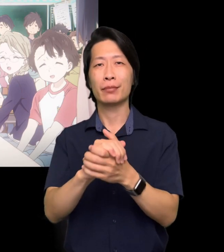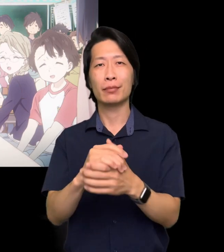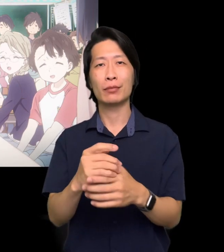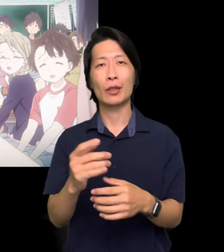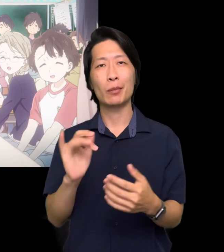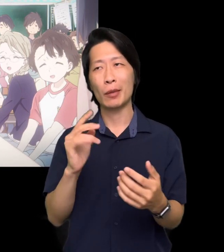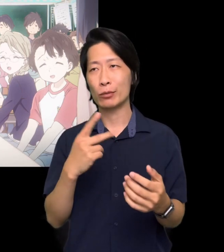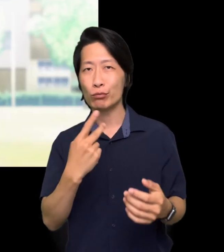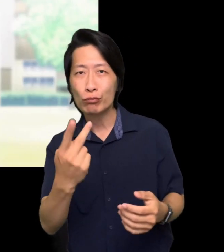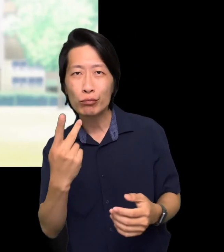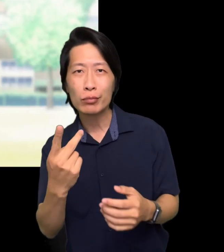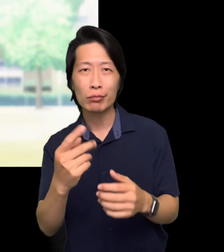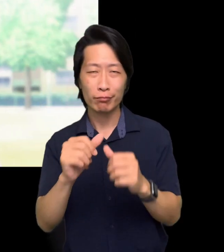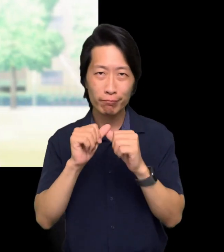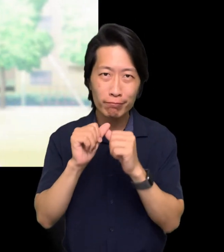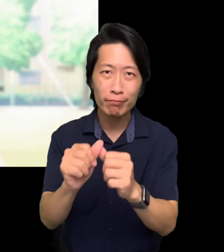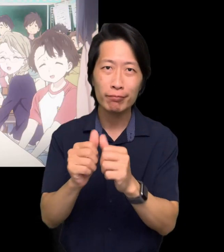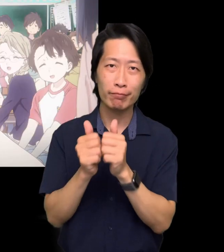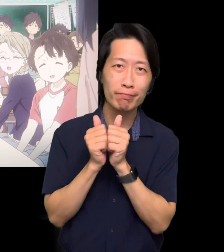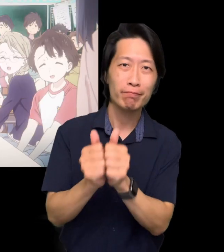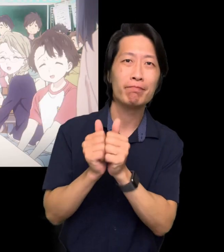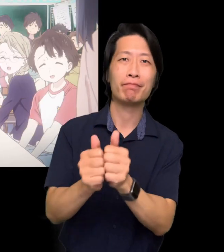Bonding together.